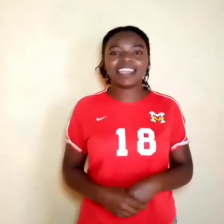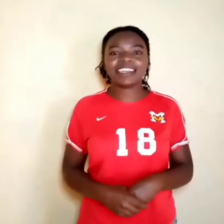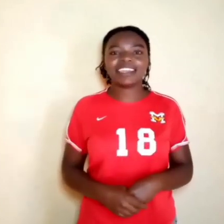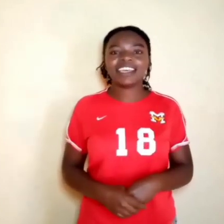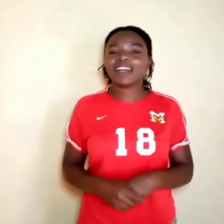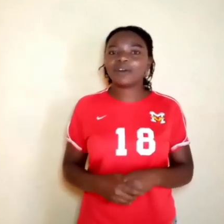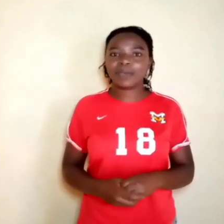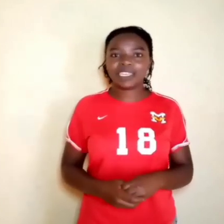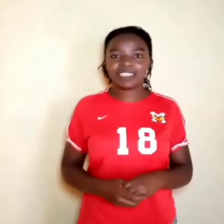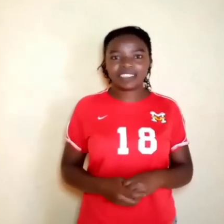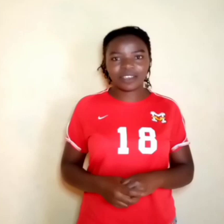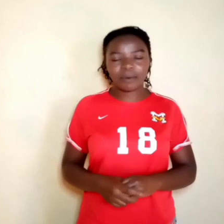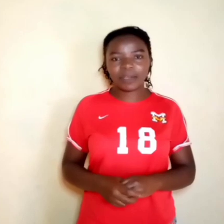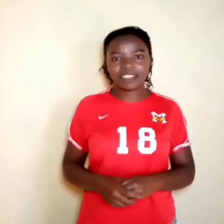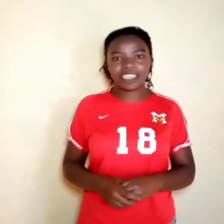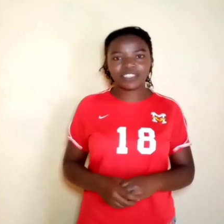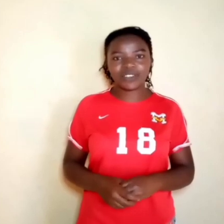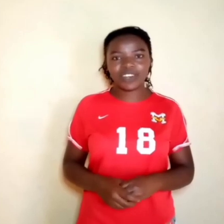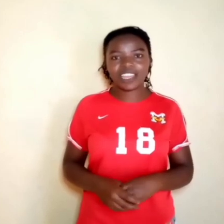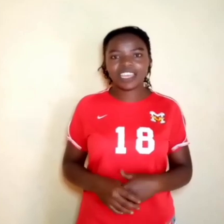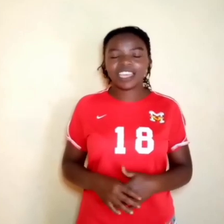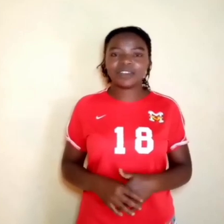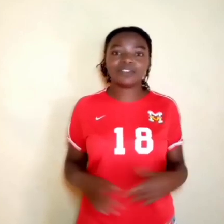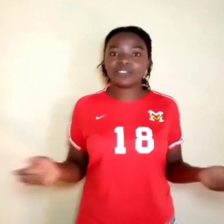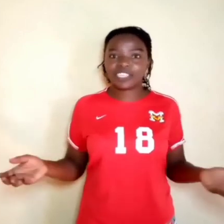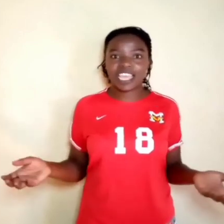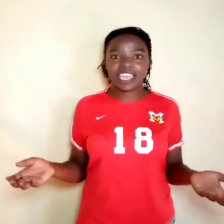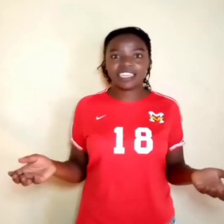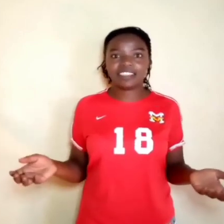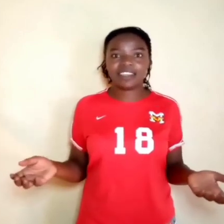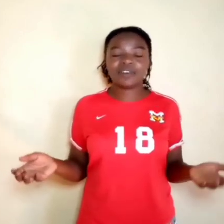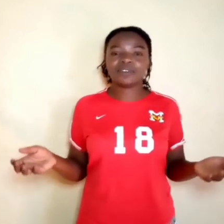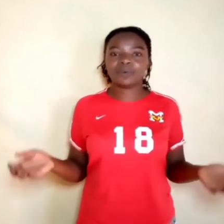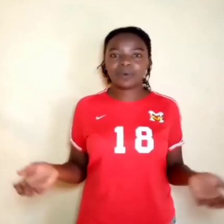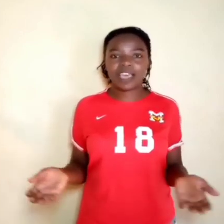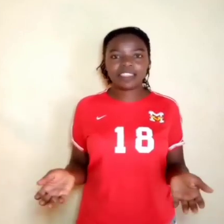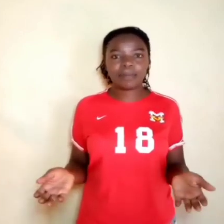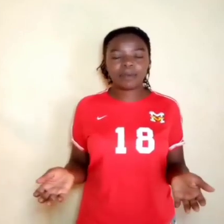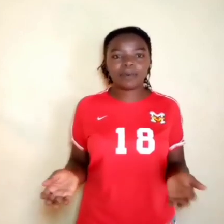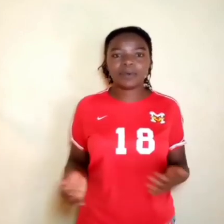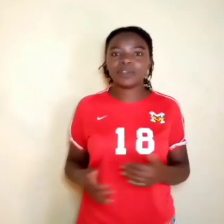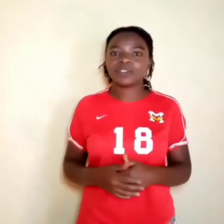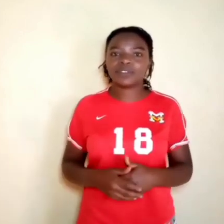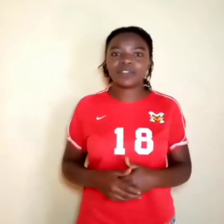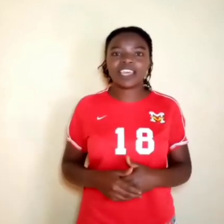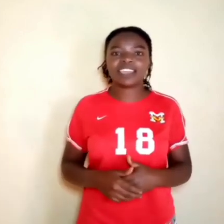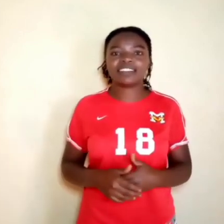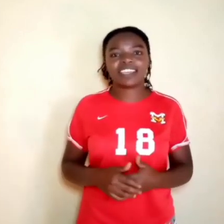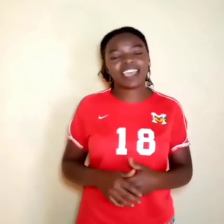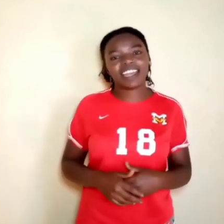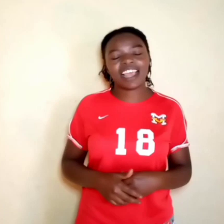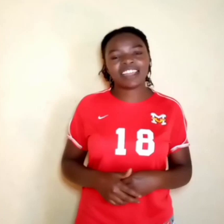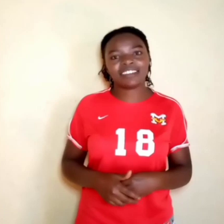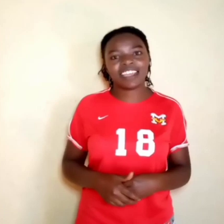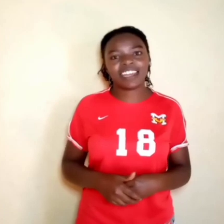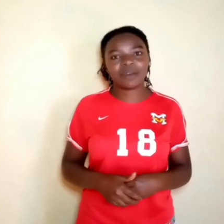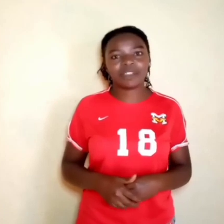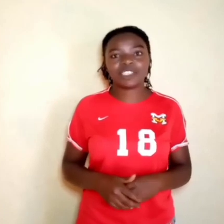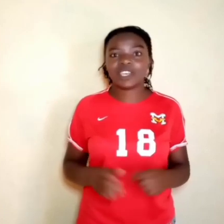and comment in the comment section, and also share it to other people so that they can learn sign language